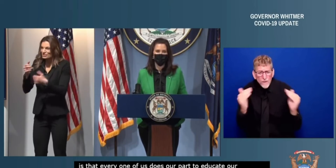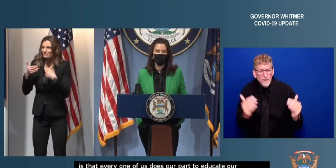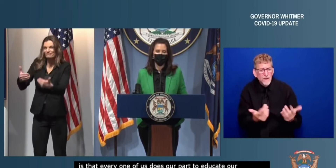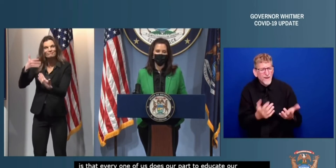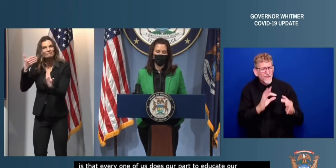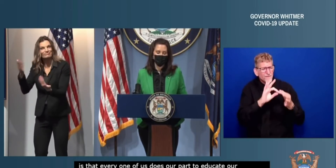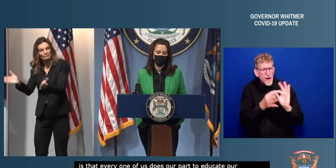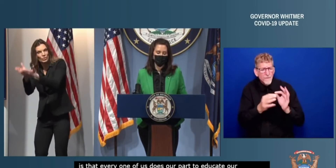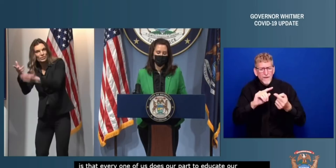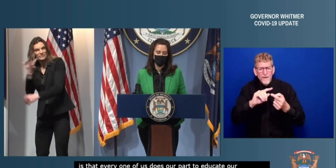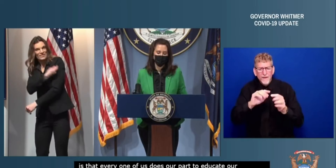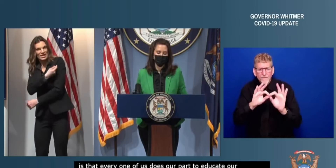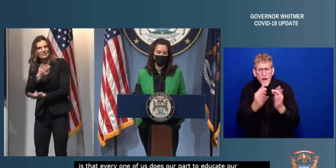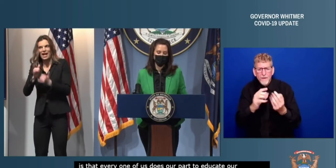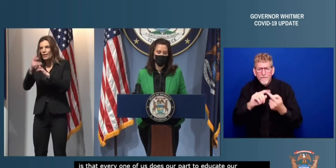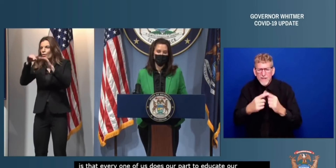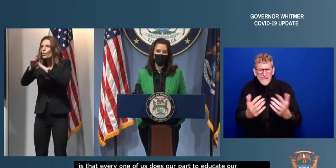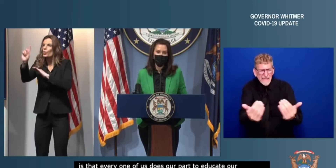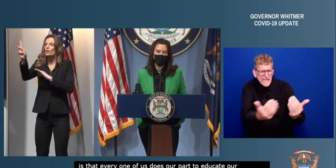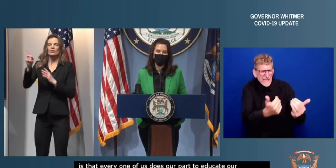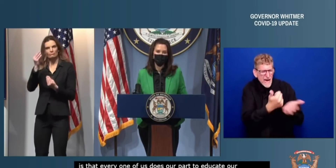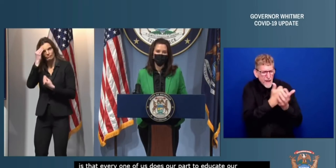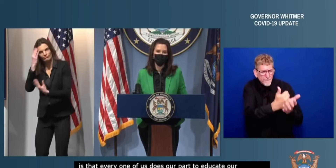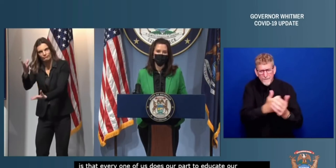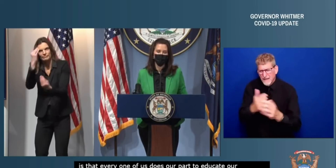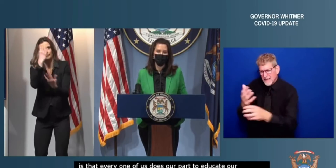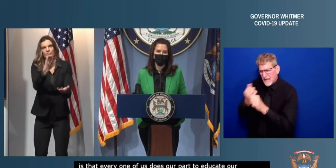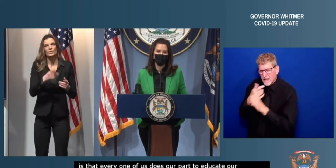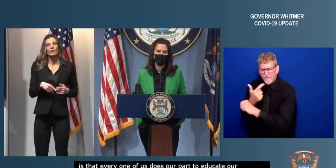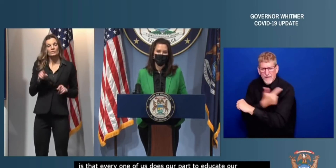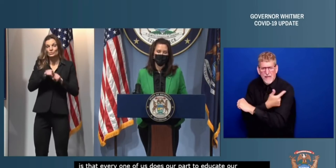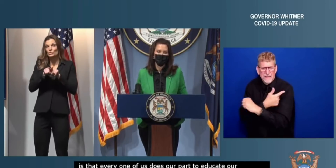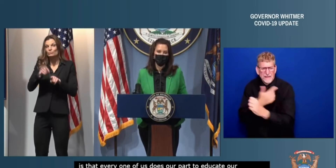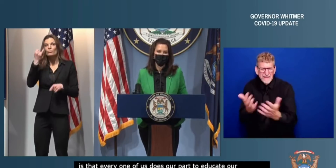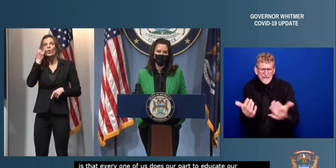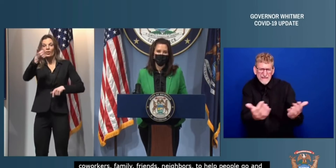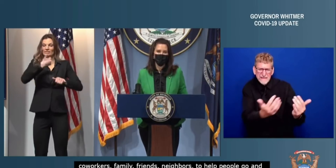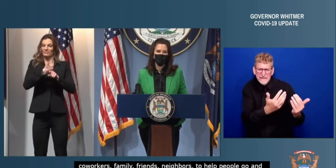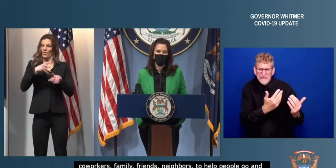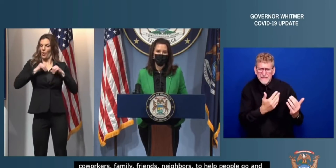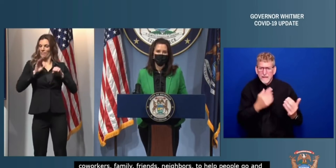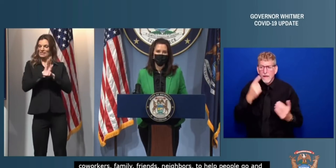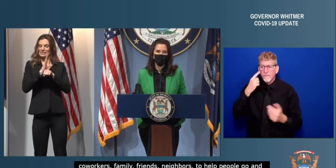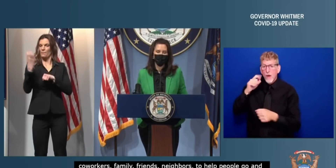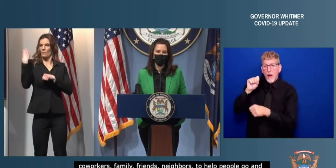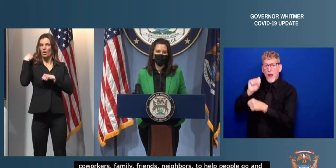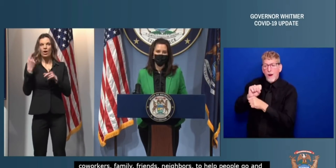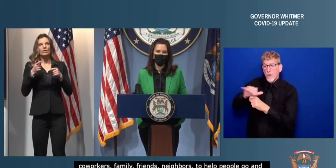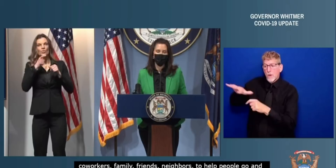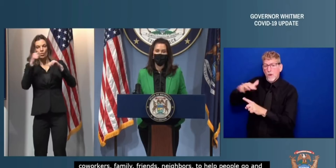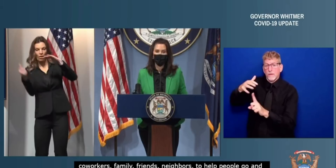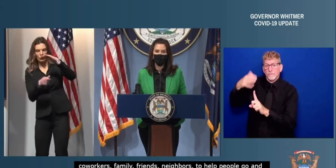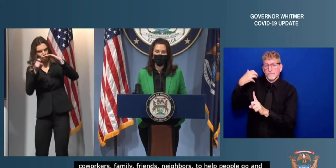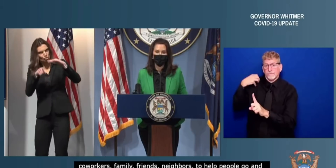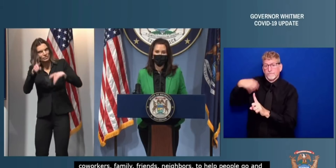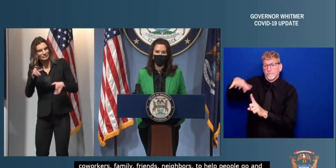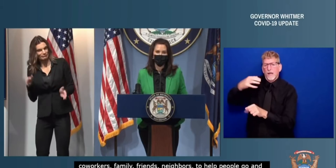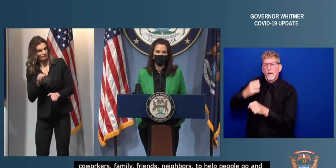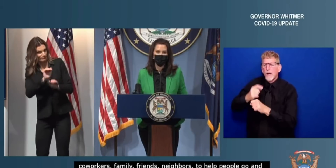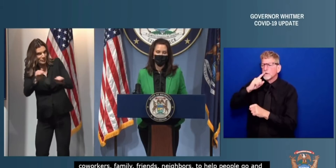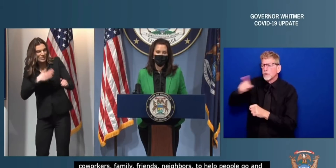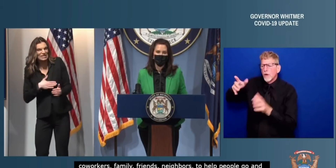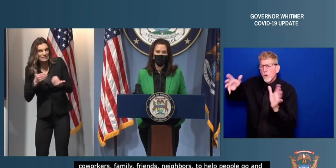a vaccine, and for employers to ensure that they are encouraging their workforce as well. We've all got to be in